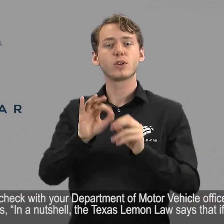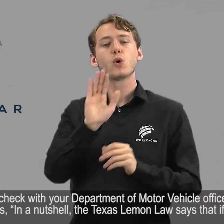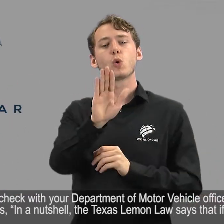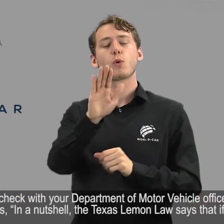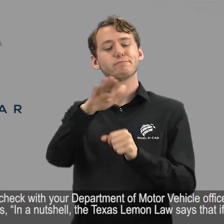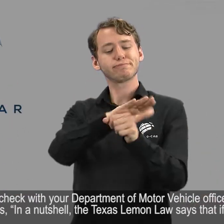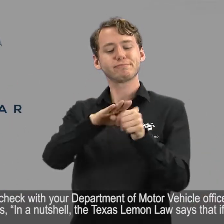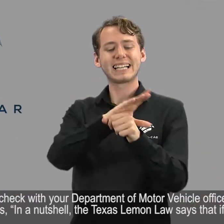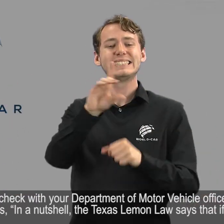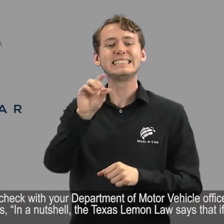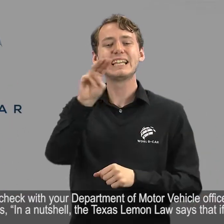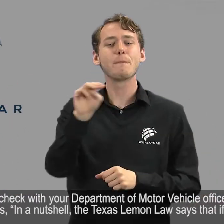your Department of Motor Vehicles office.